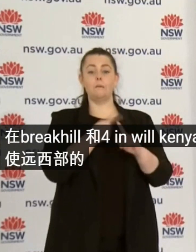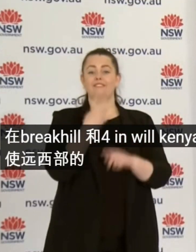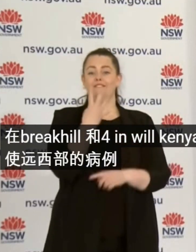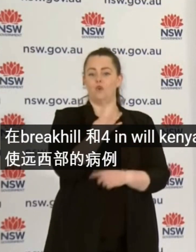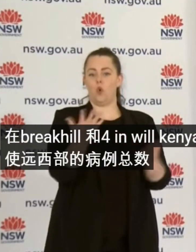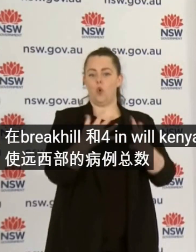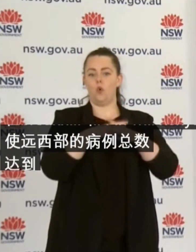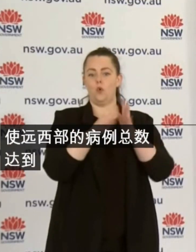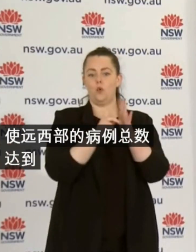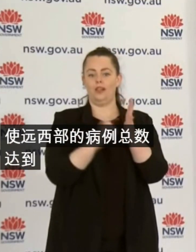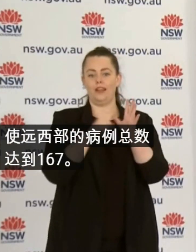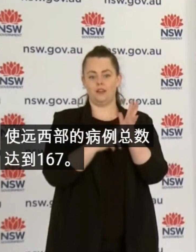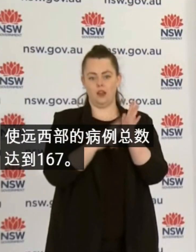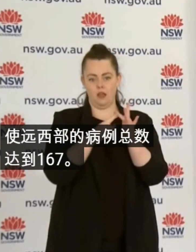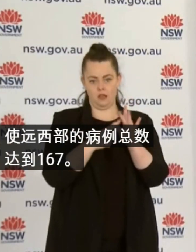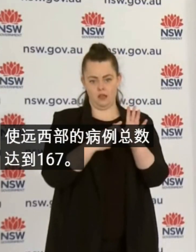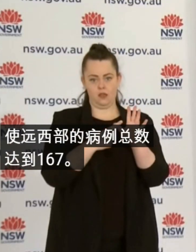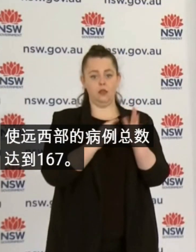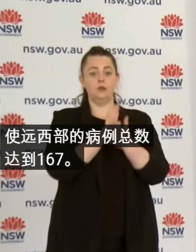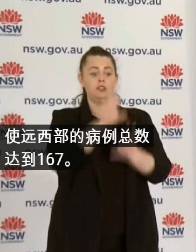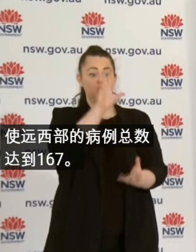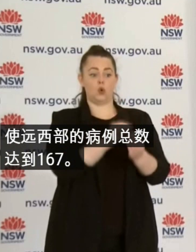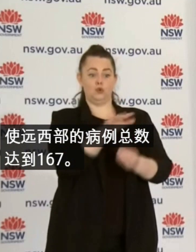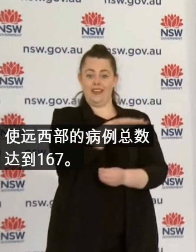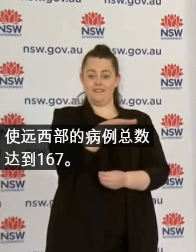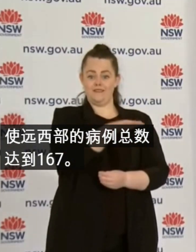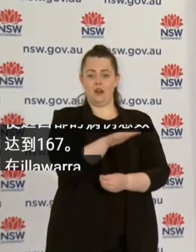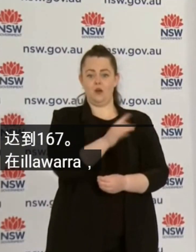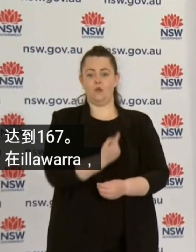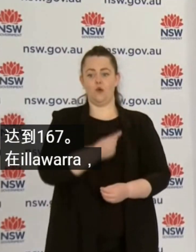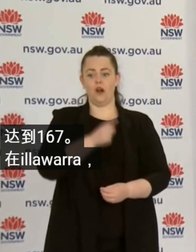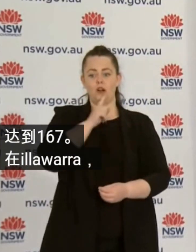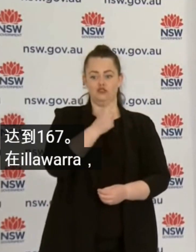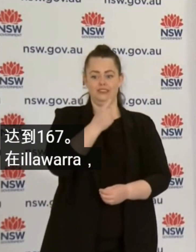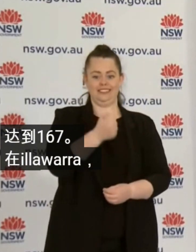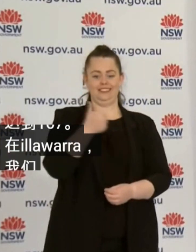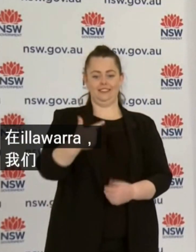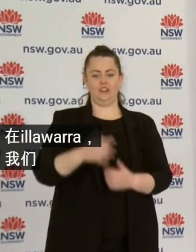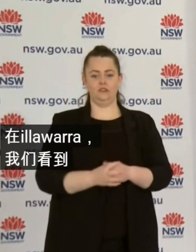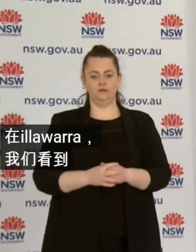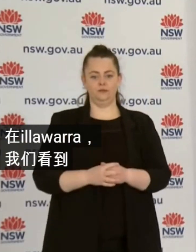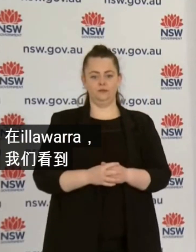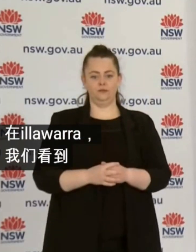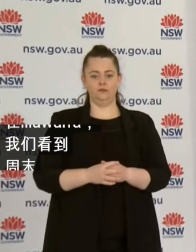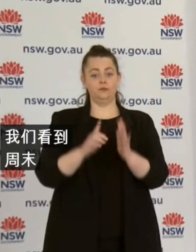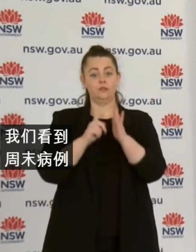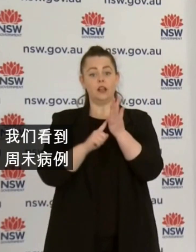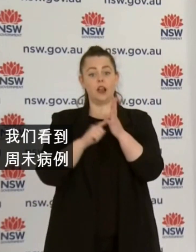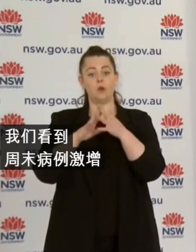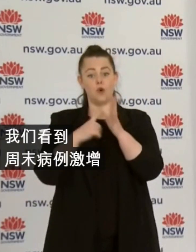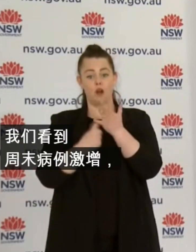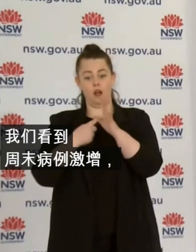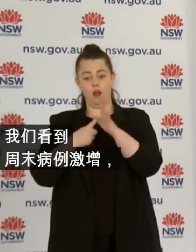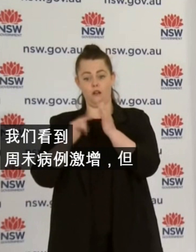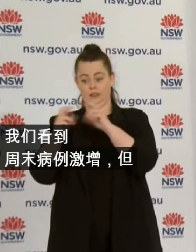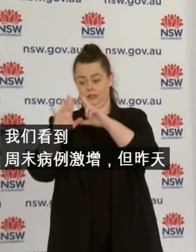total number of cases in Far West to 167. In Illawarra, we saw a jump in cases over